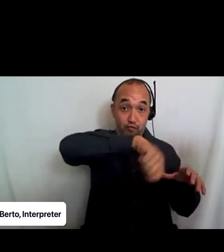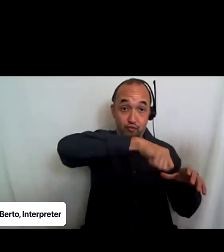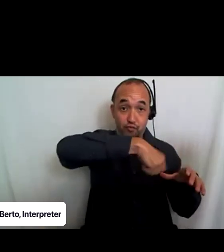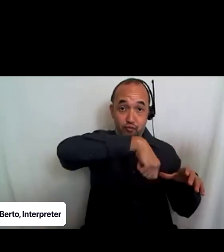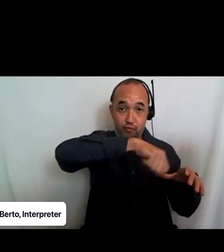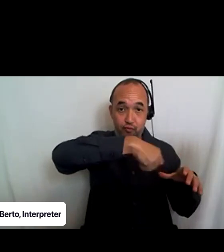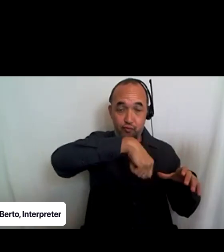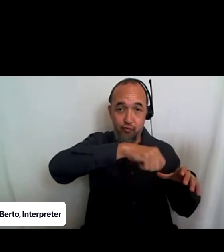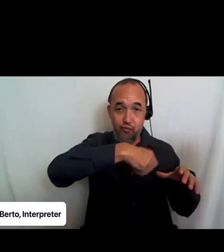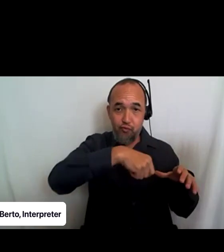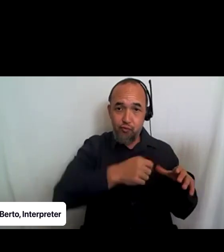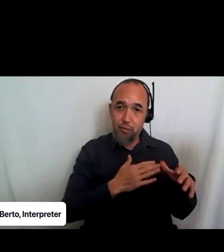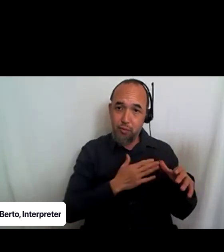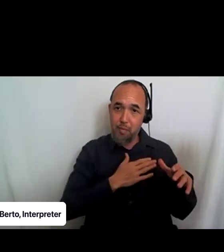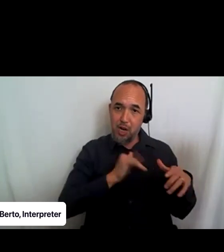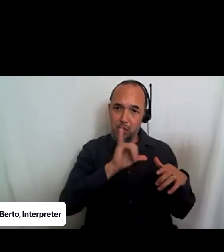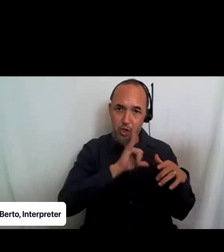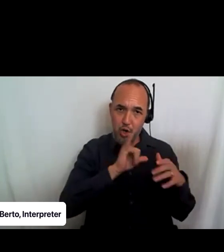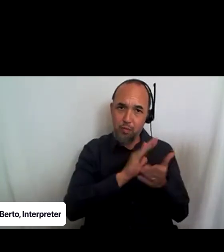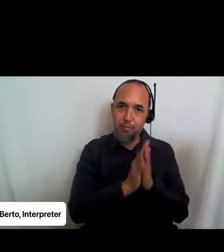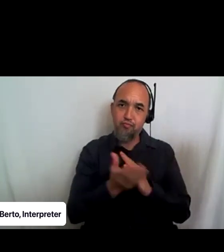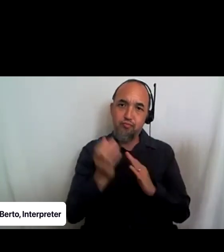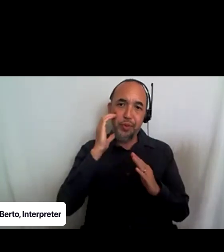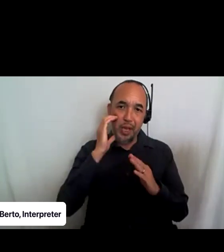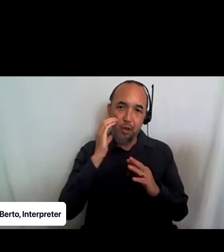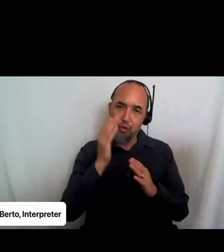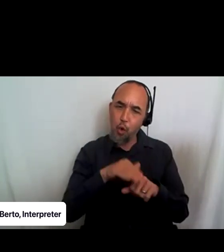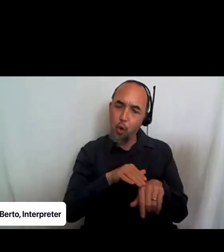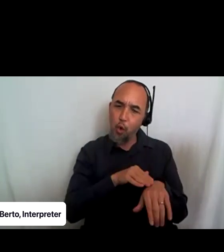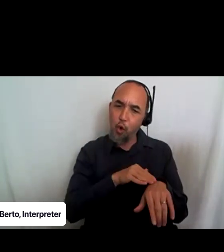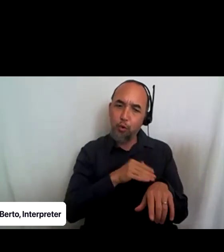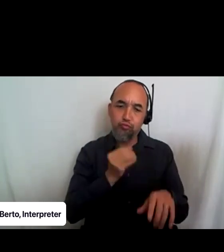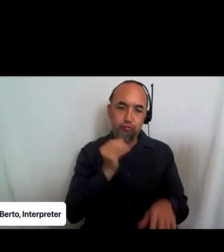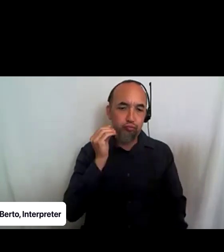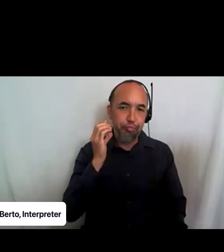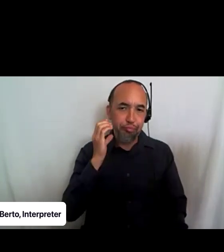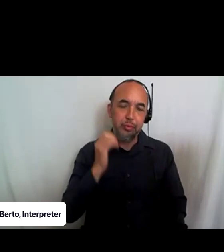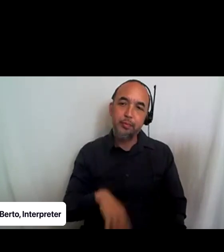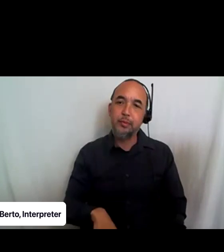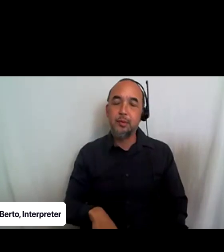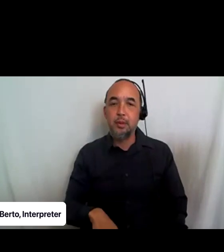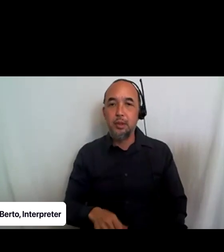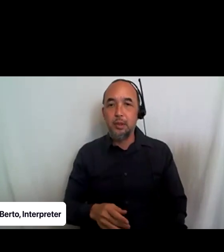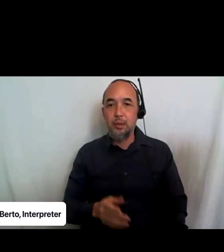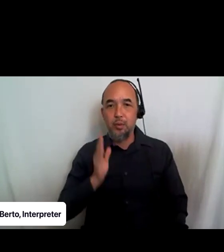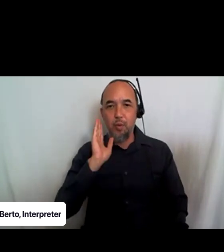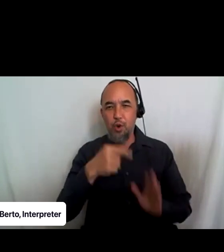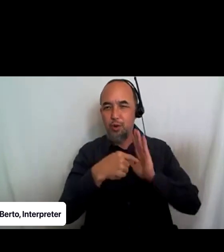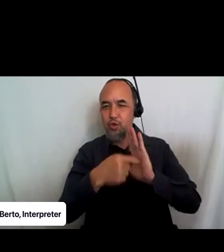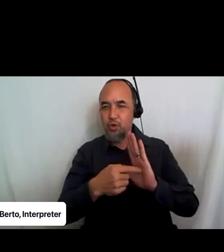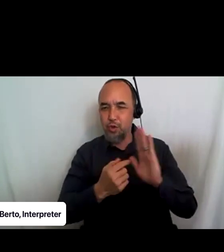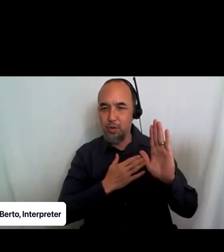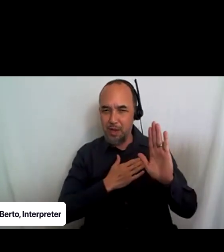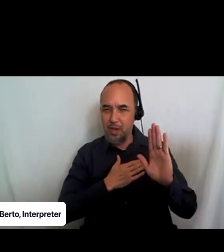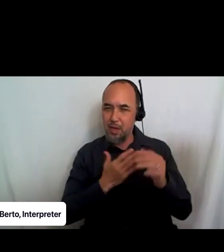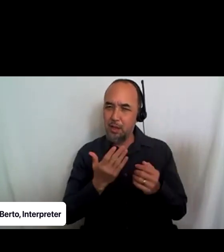bechamel is slowly getting thicker, but I'll tell you when mine's at the right consistency so you can see if yours matches that. But what you want